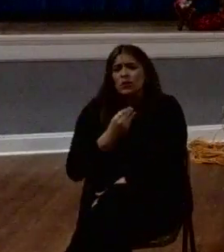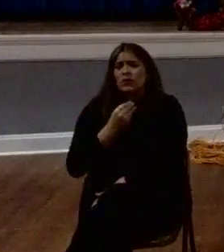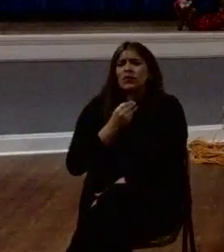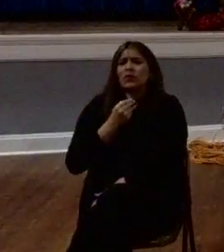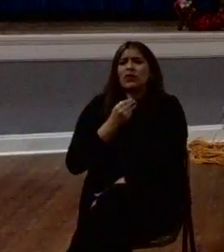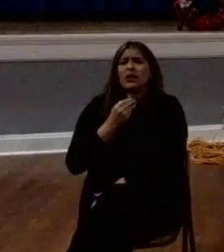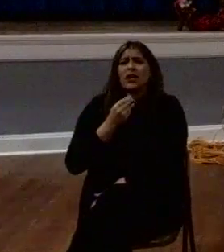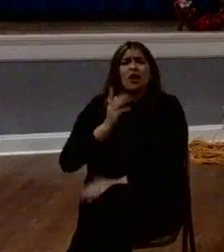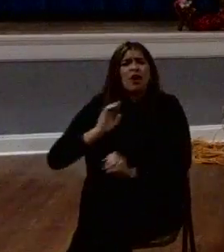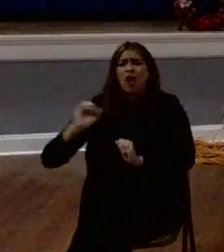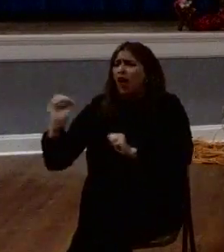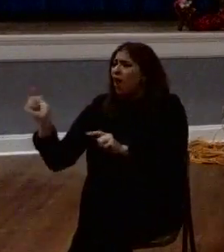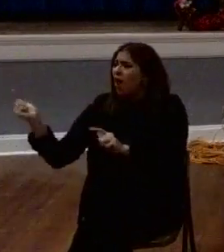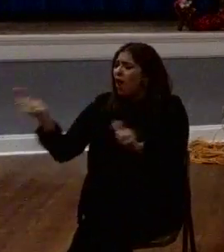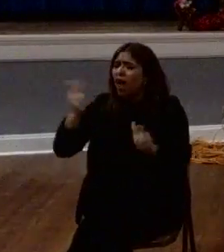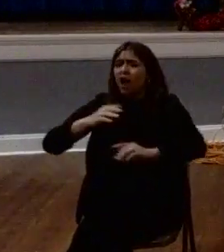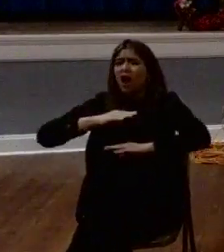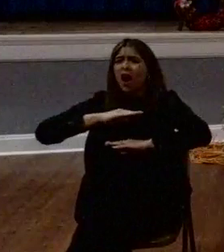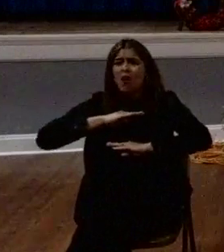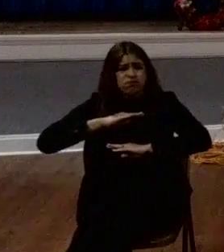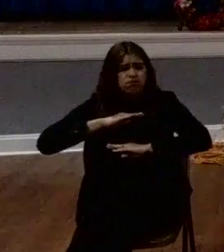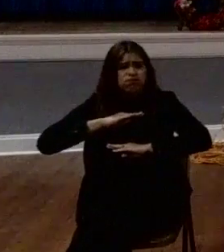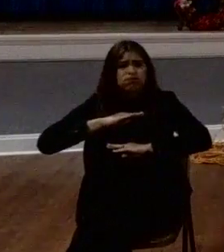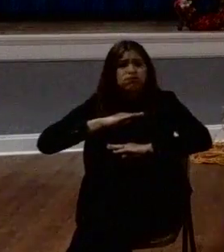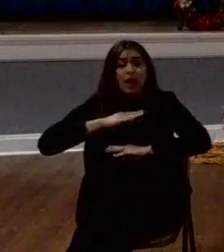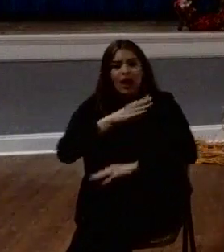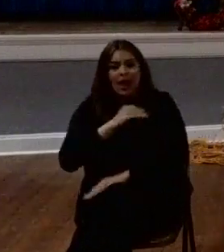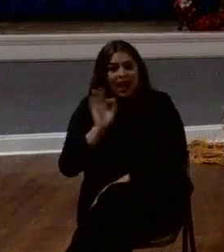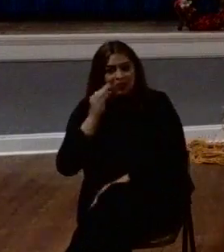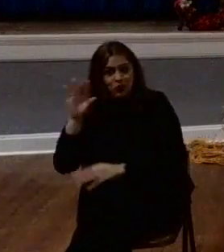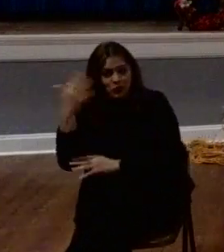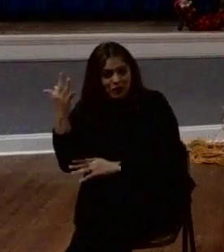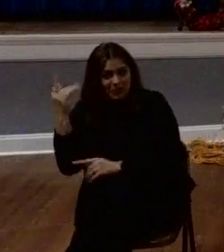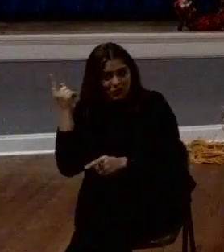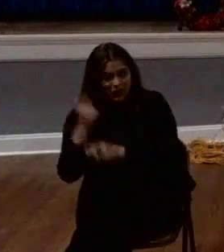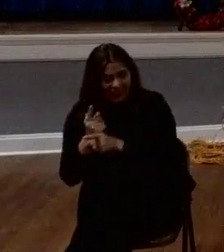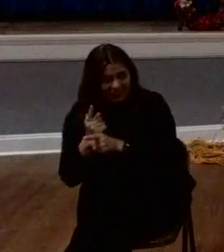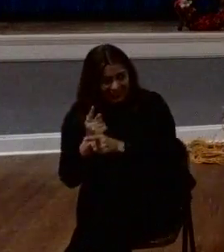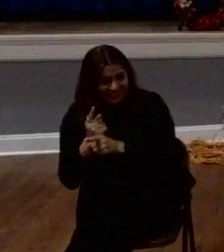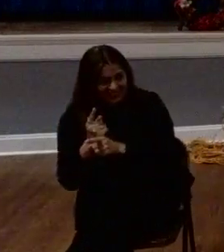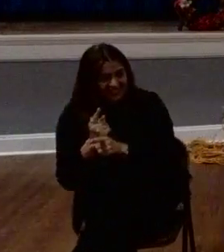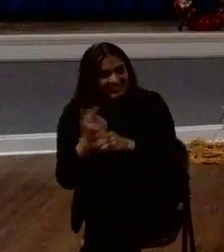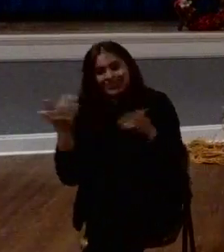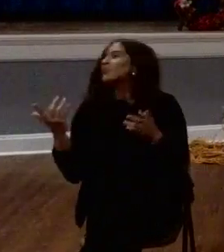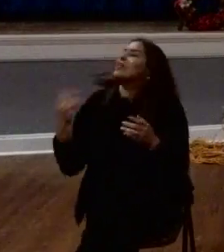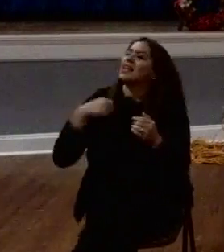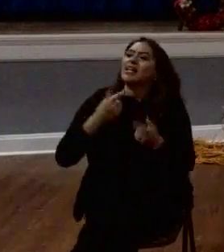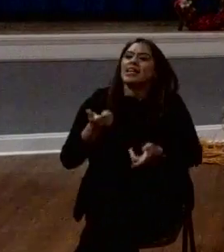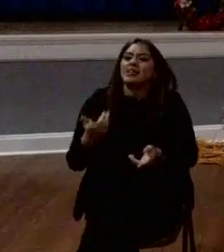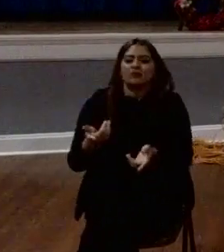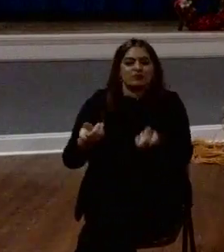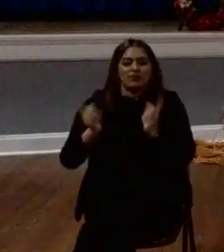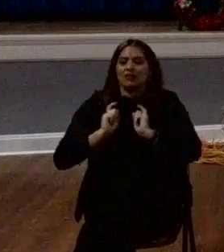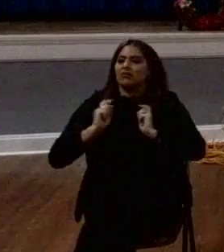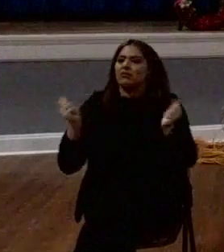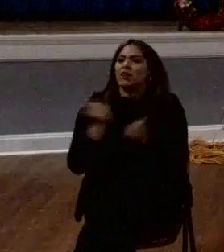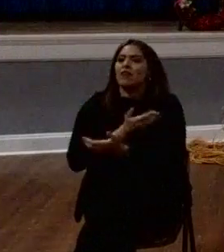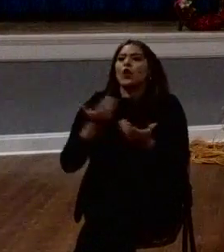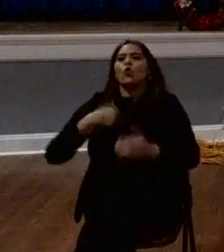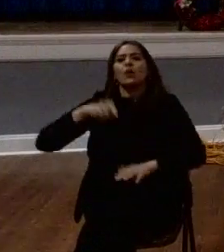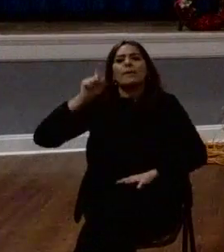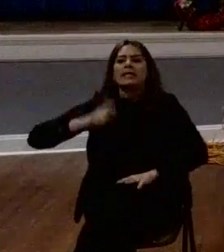everything, right? And fruit trees. And we gotta make Stephen happy. It gives us everything. We have to get across